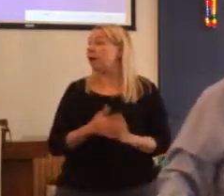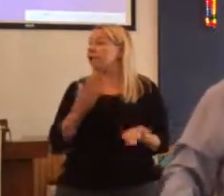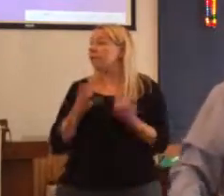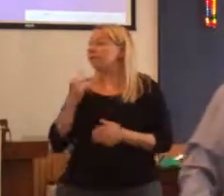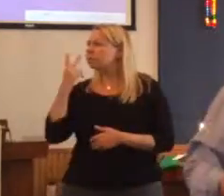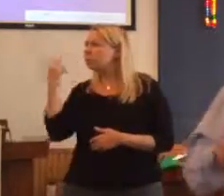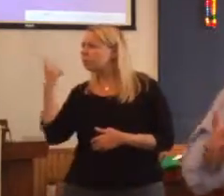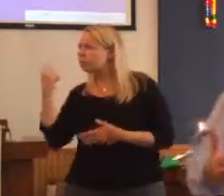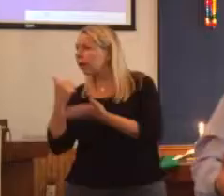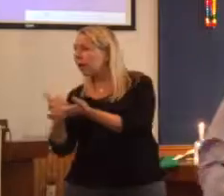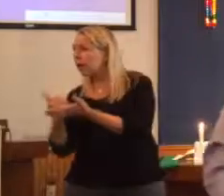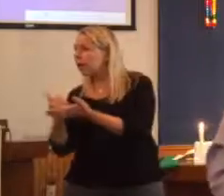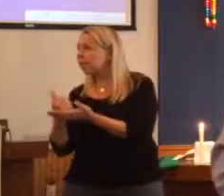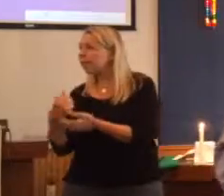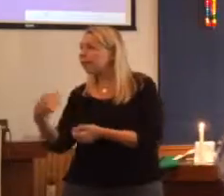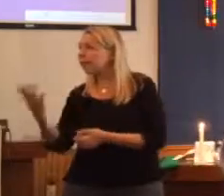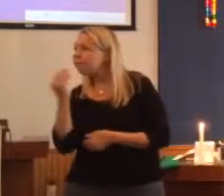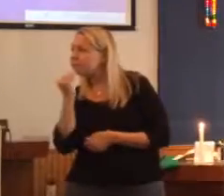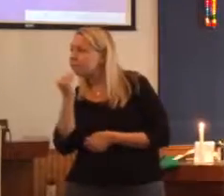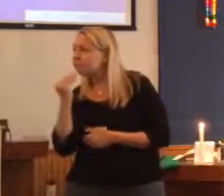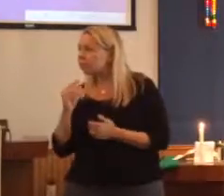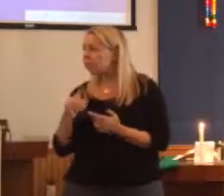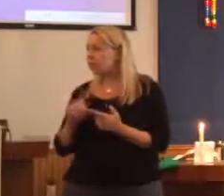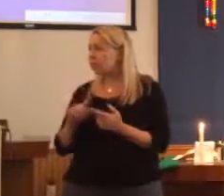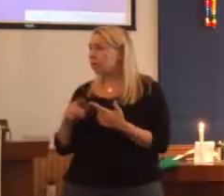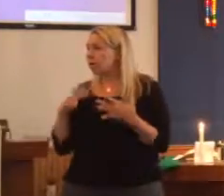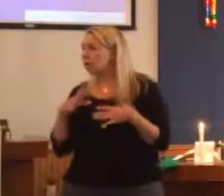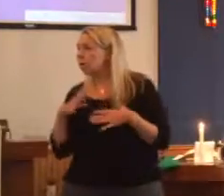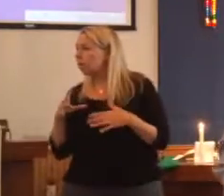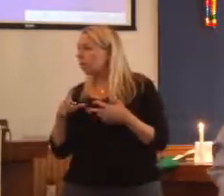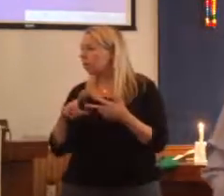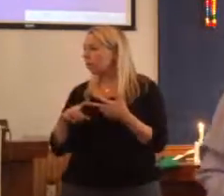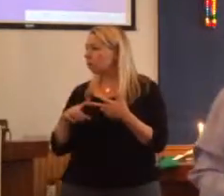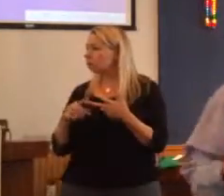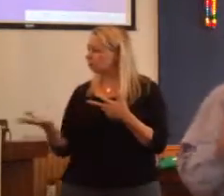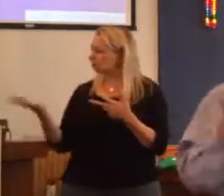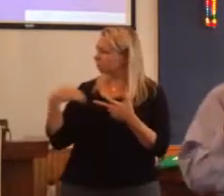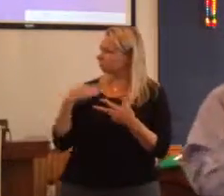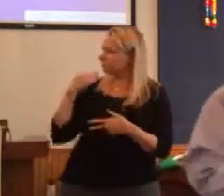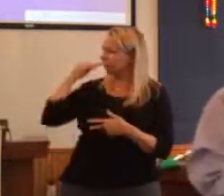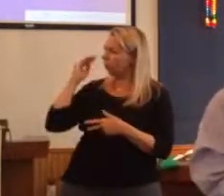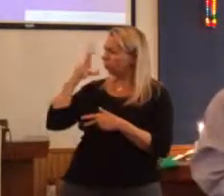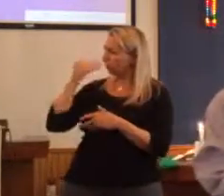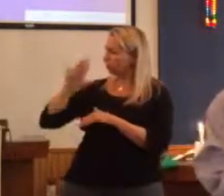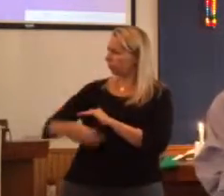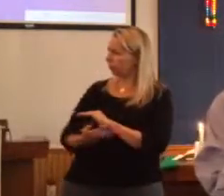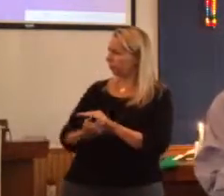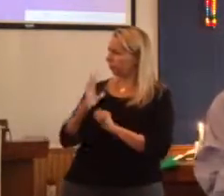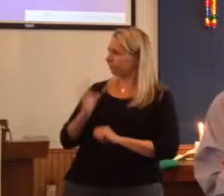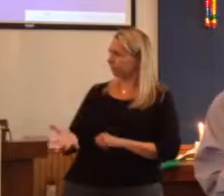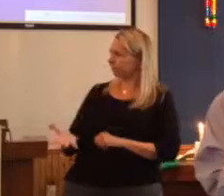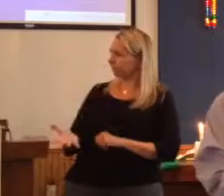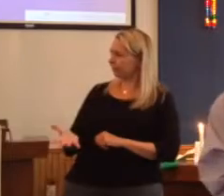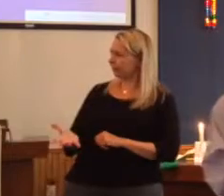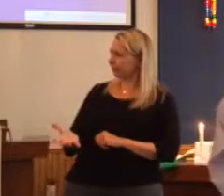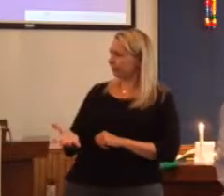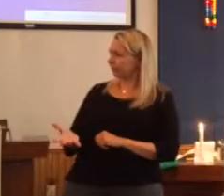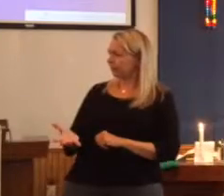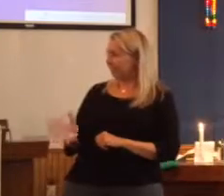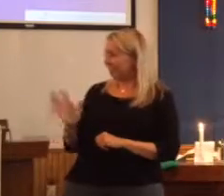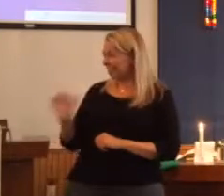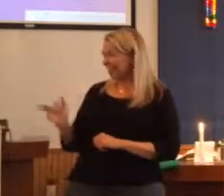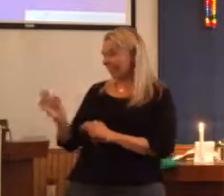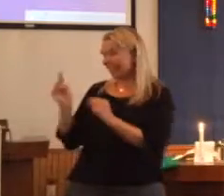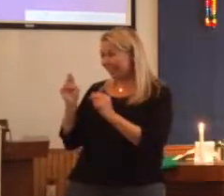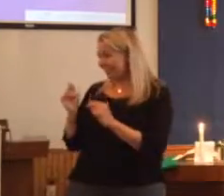assistance, for food or clothes or a place to sleep. But that immediate assistance